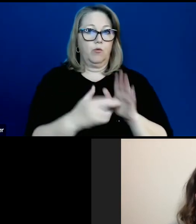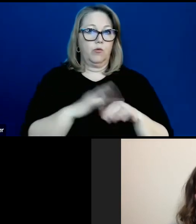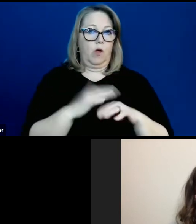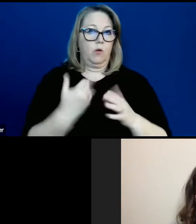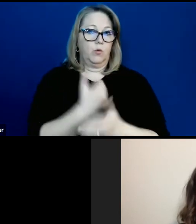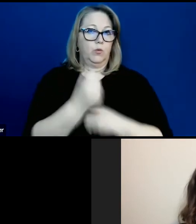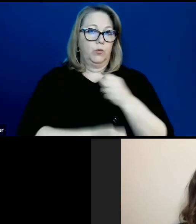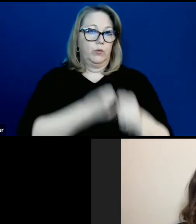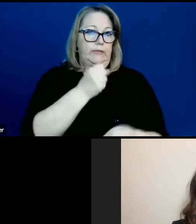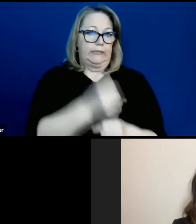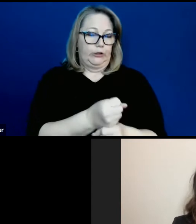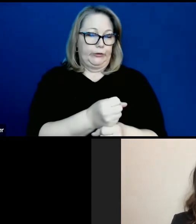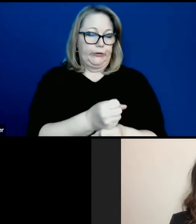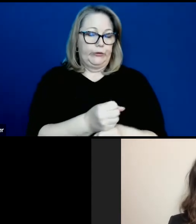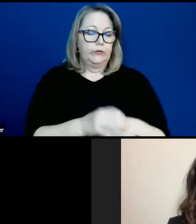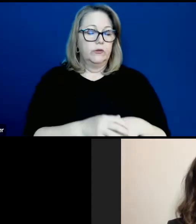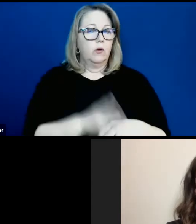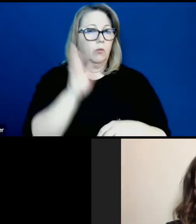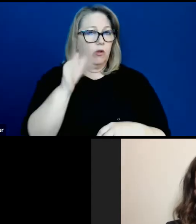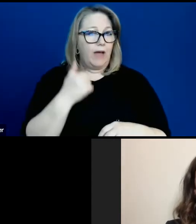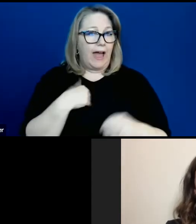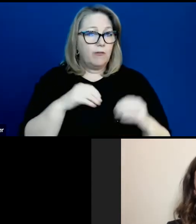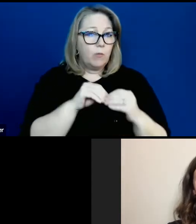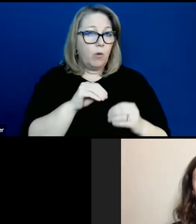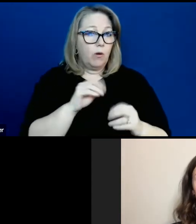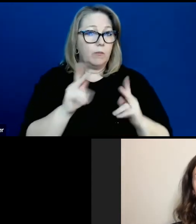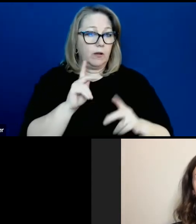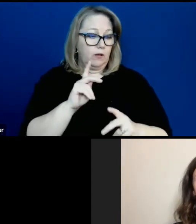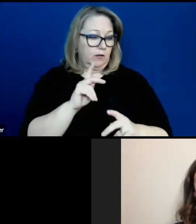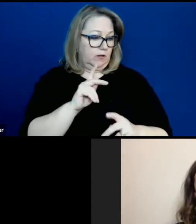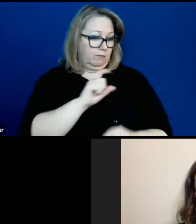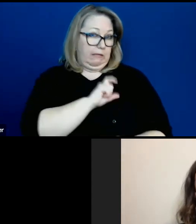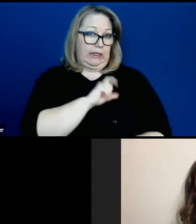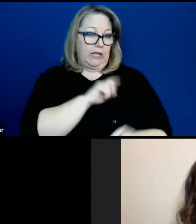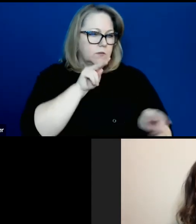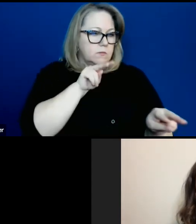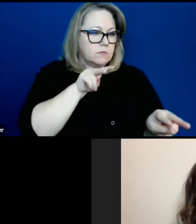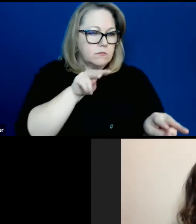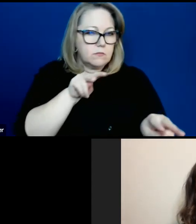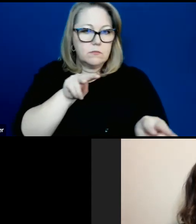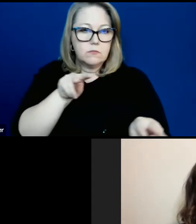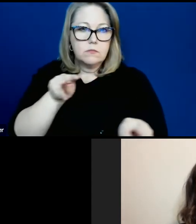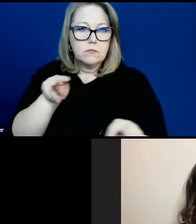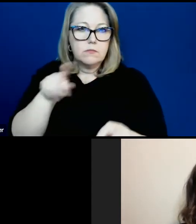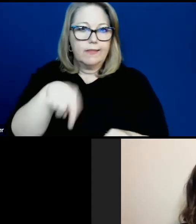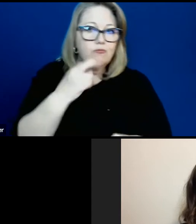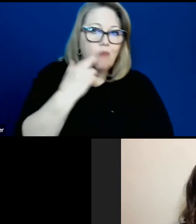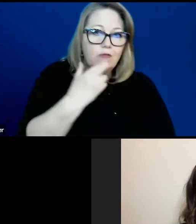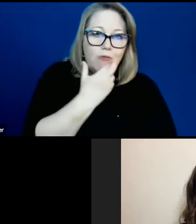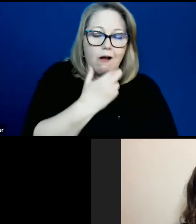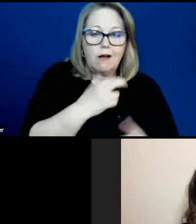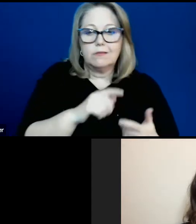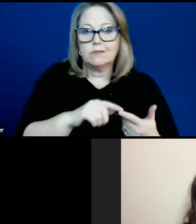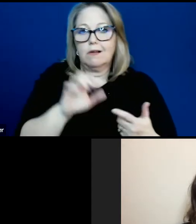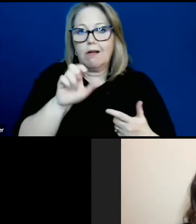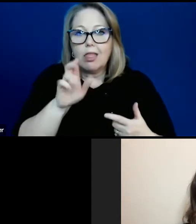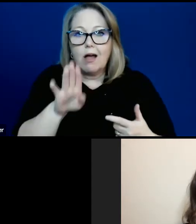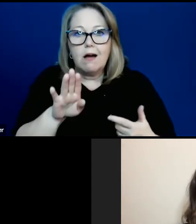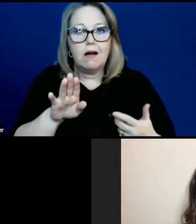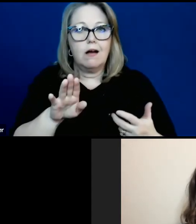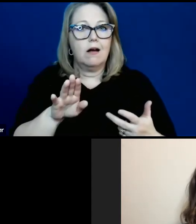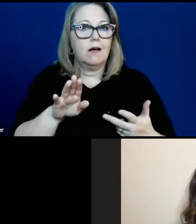is there going to be more policing of some of these gatherings and some of these restaurants and clubs and things like that? We've